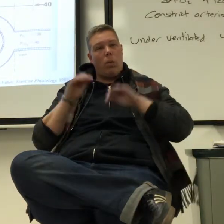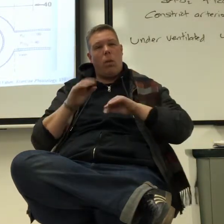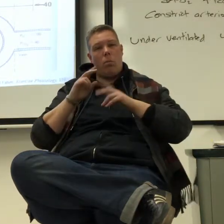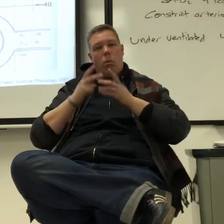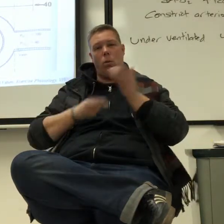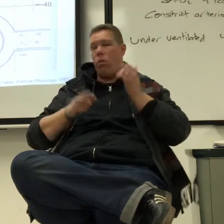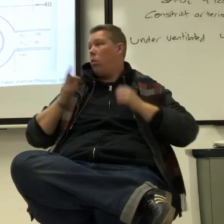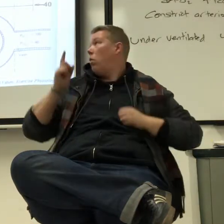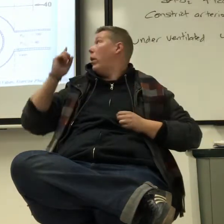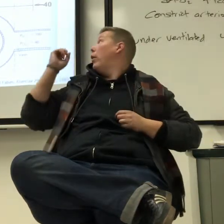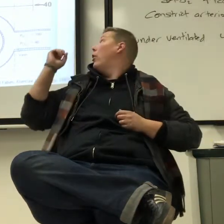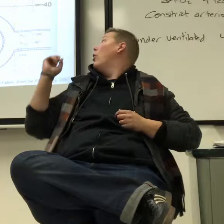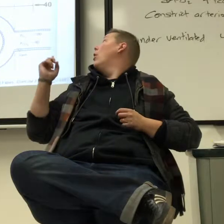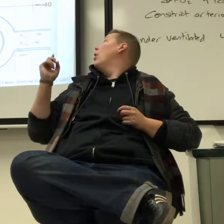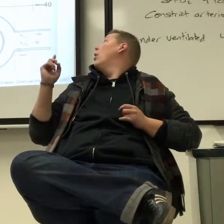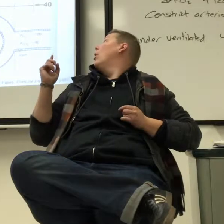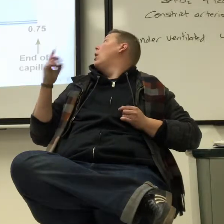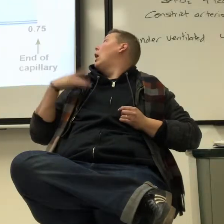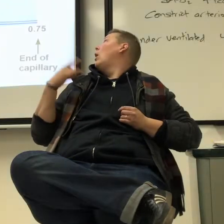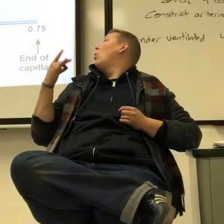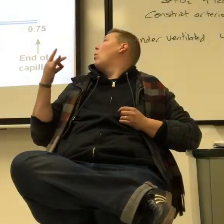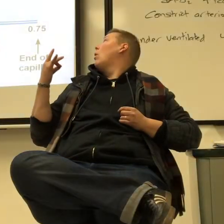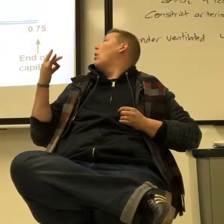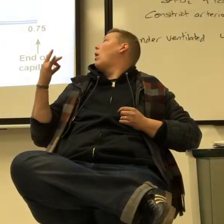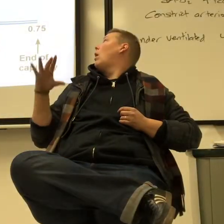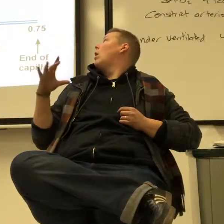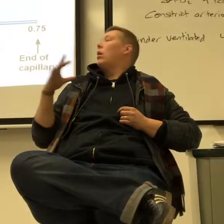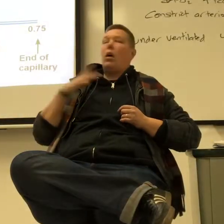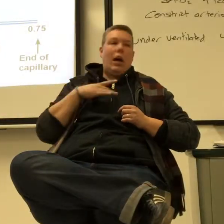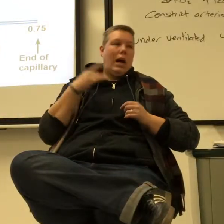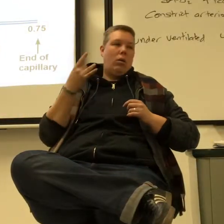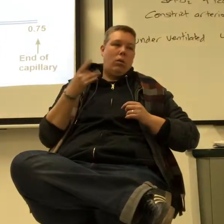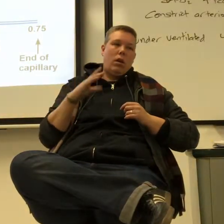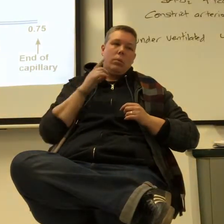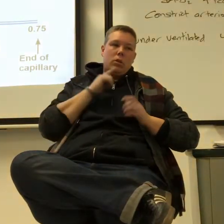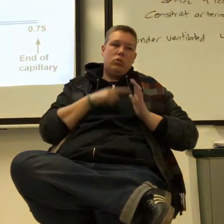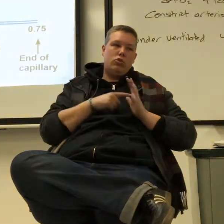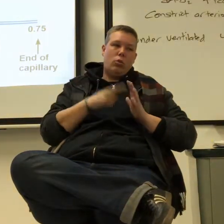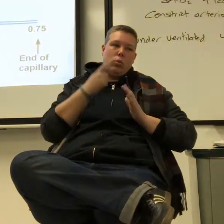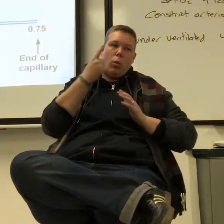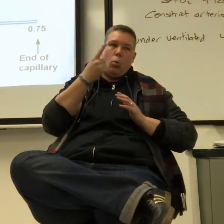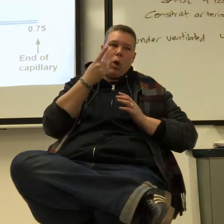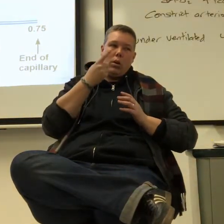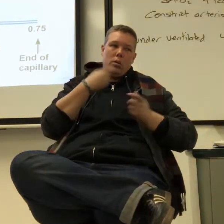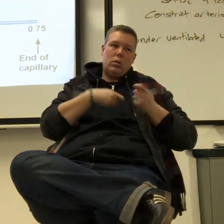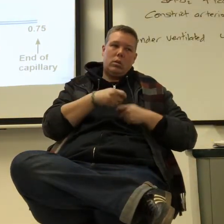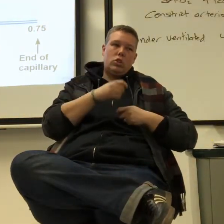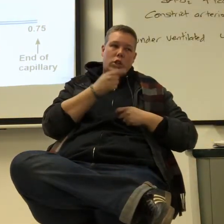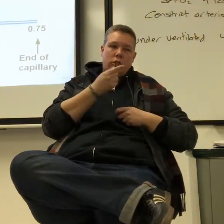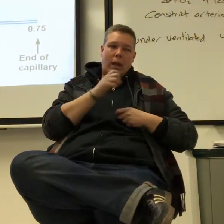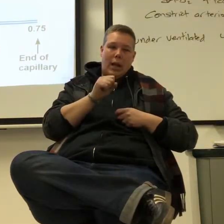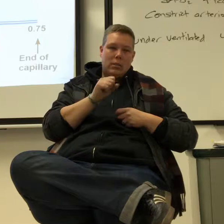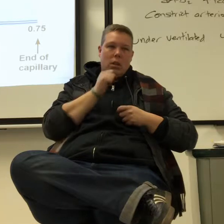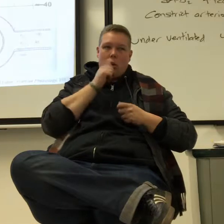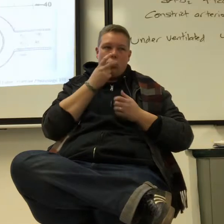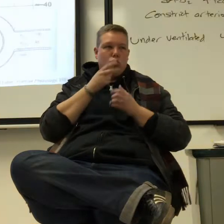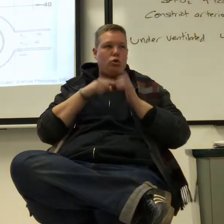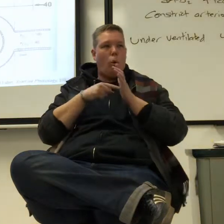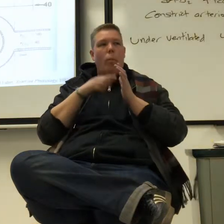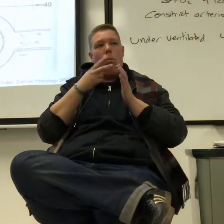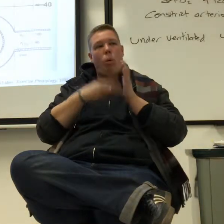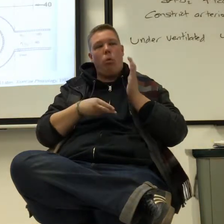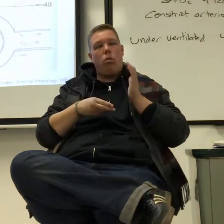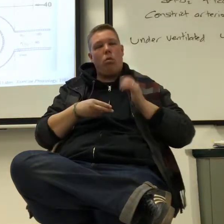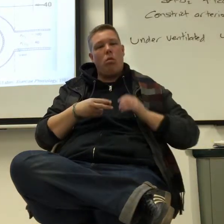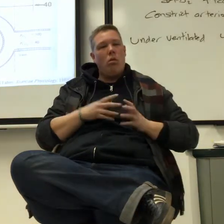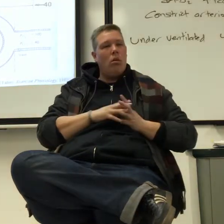so I included it. I don't like this figure because they only show the exchange of one gas. They don't show the exchange of the